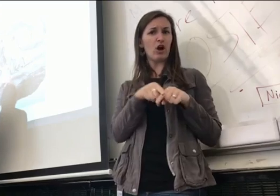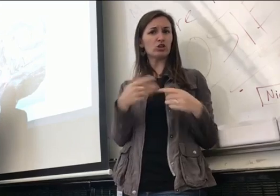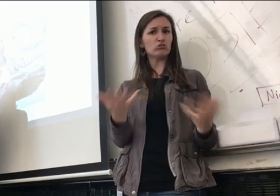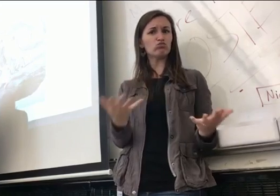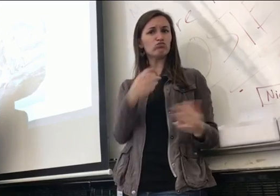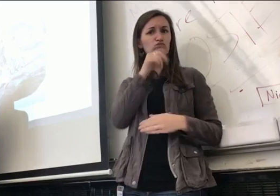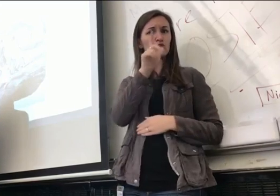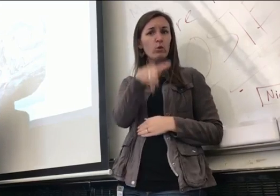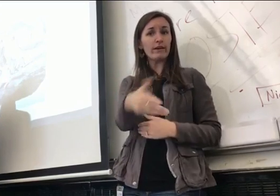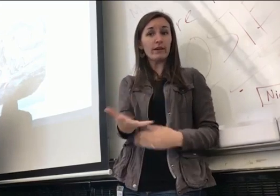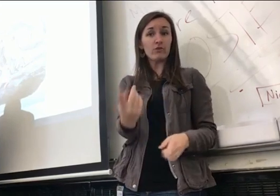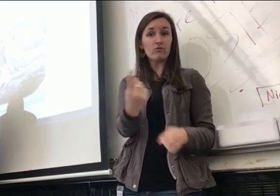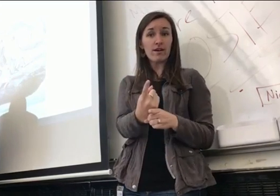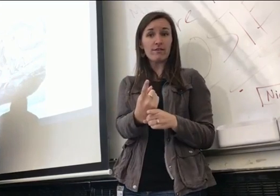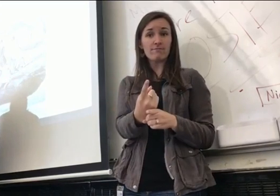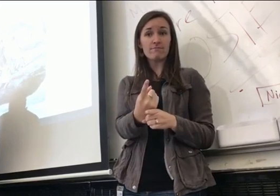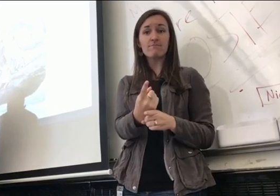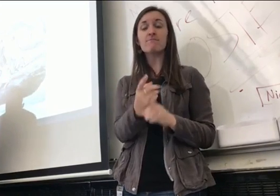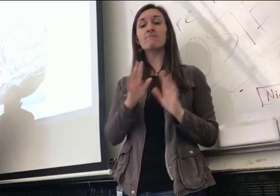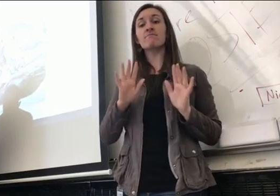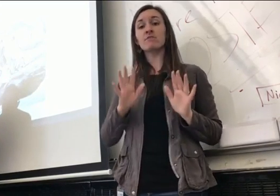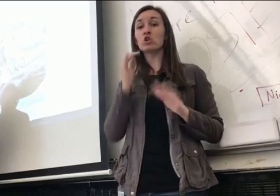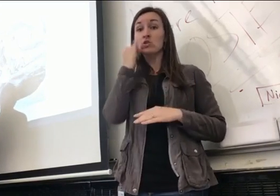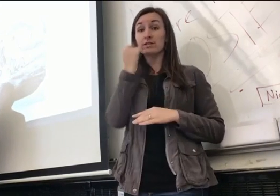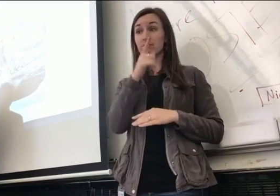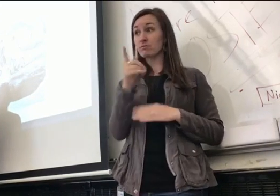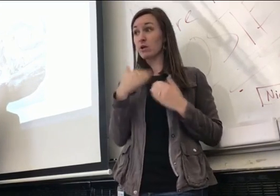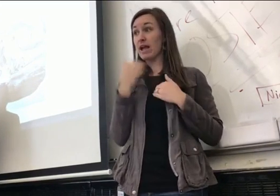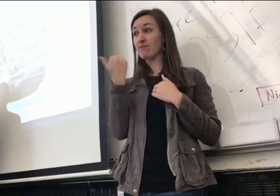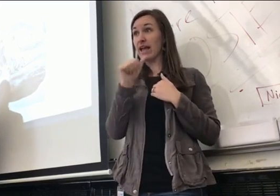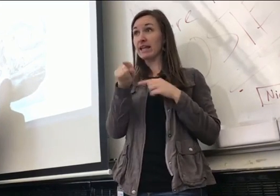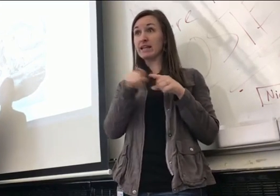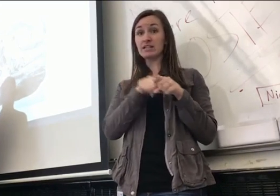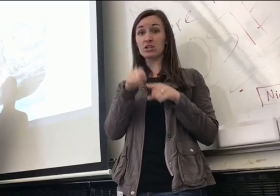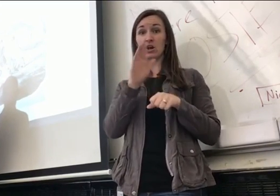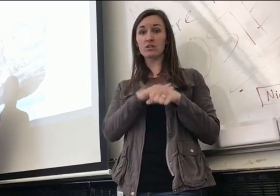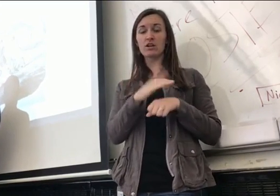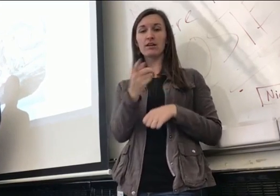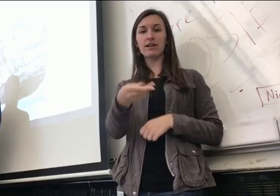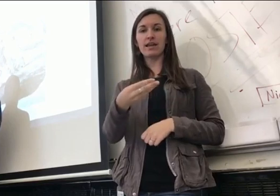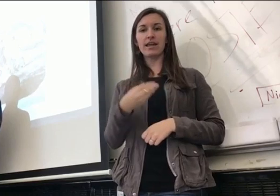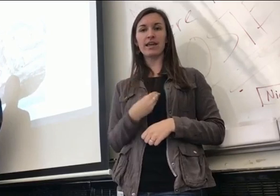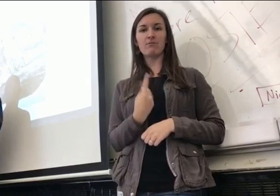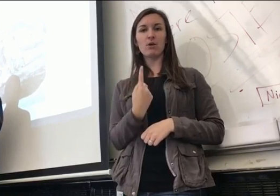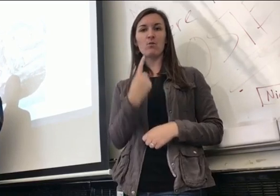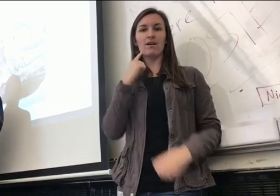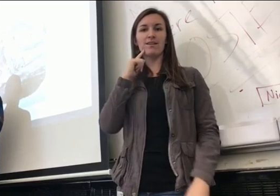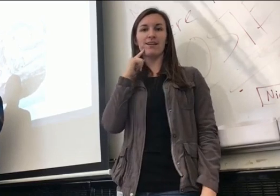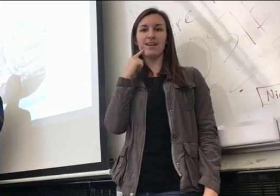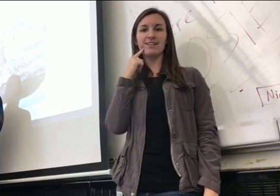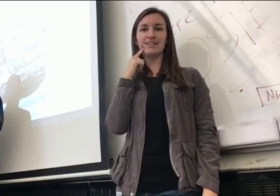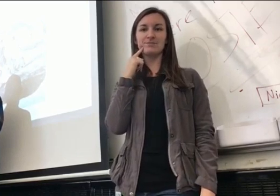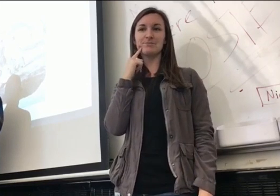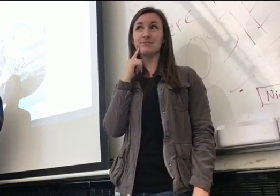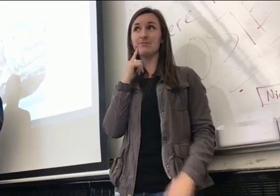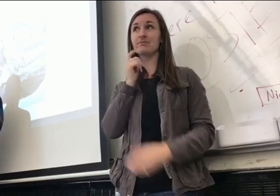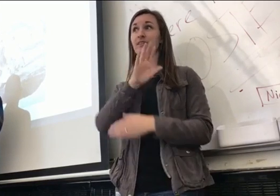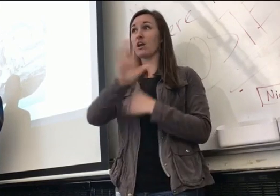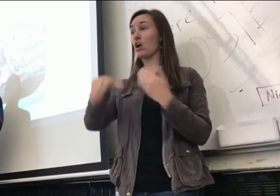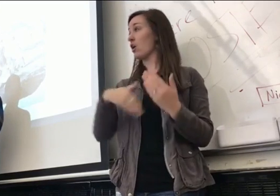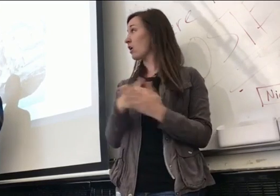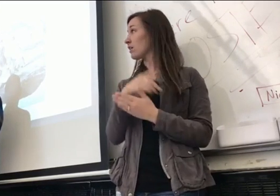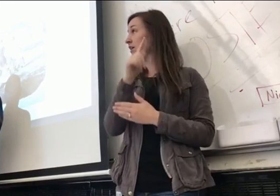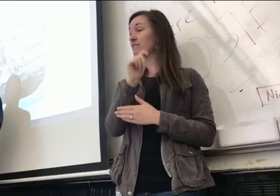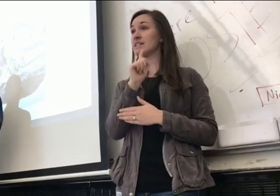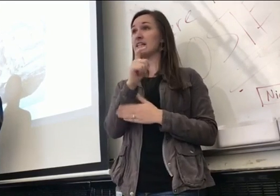You don't need that. So if you have any socks on, you owe me 1 piece of wealth, and all the tax collectors, you're going to put